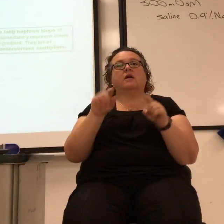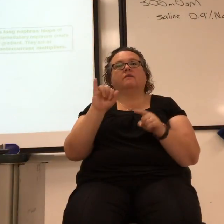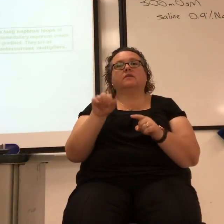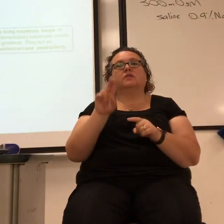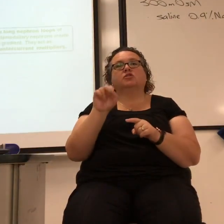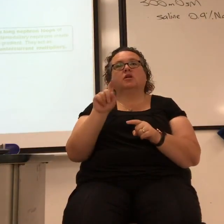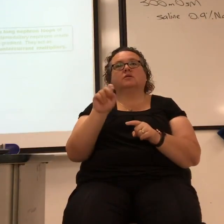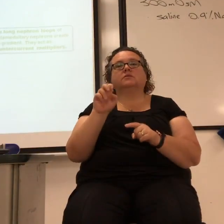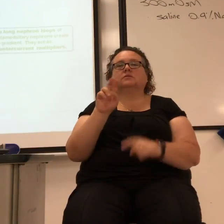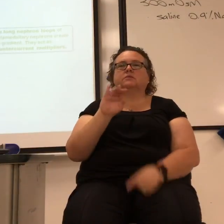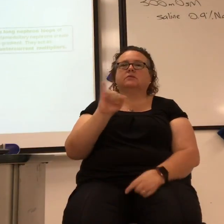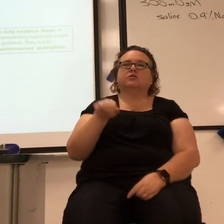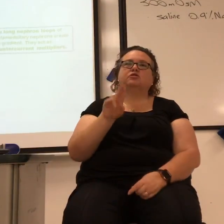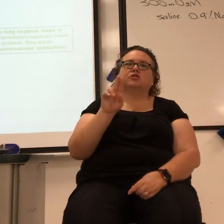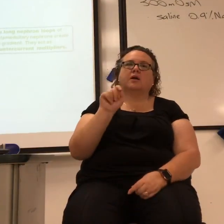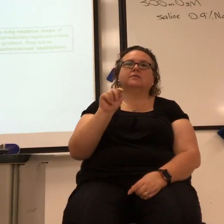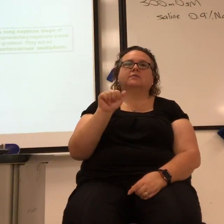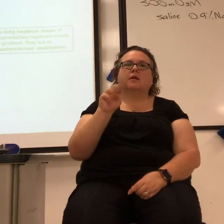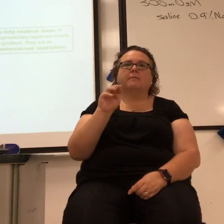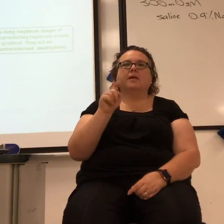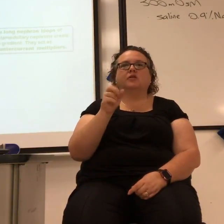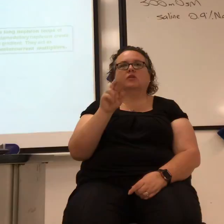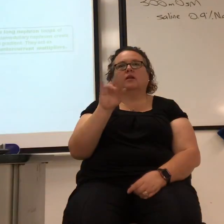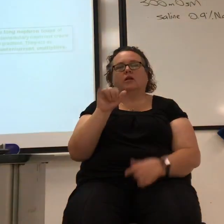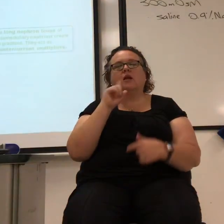create that 300 to 1200 gradient.